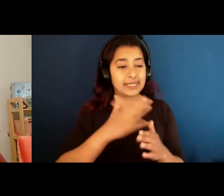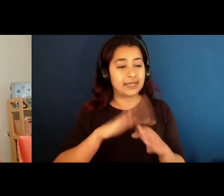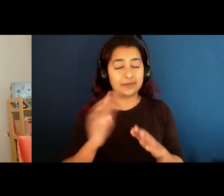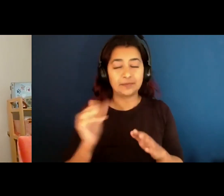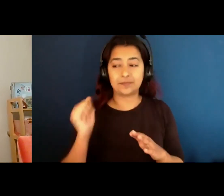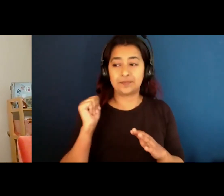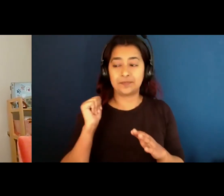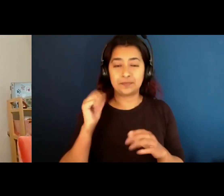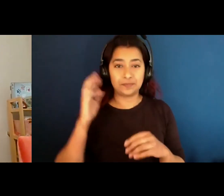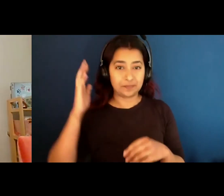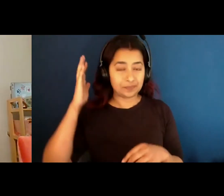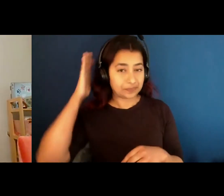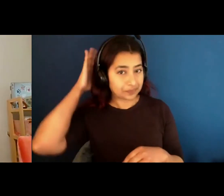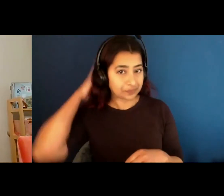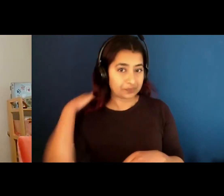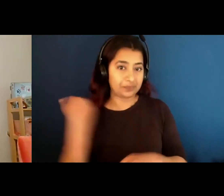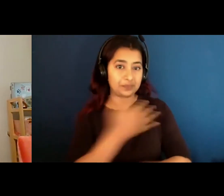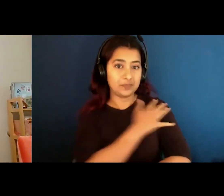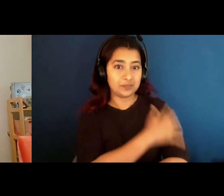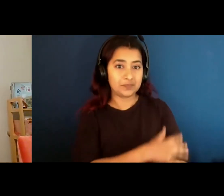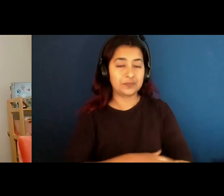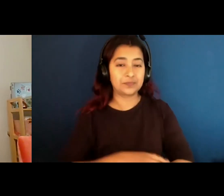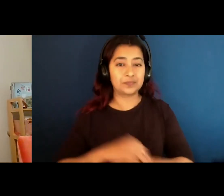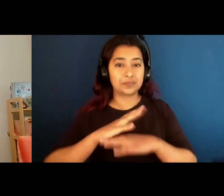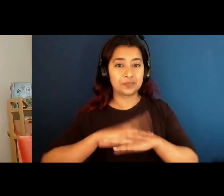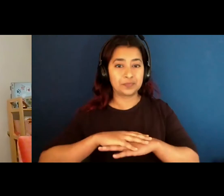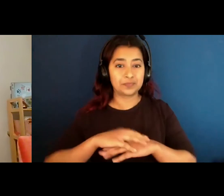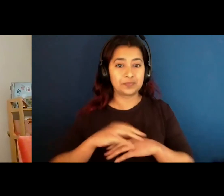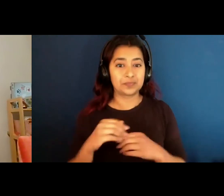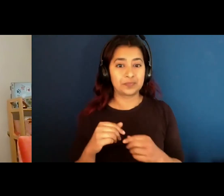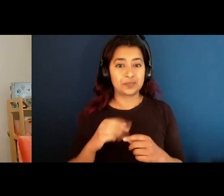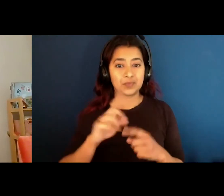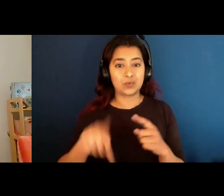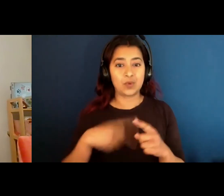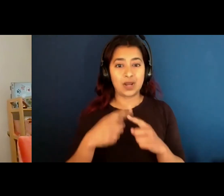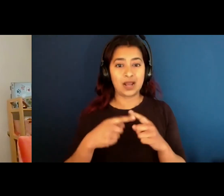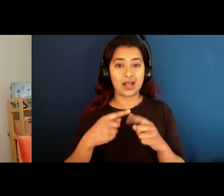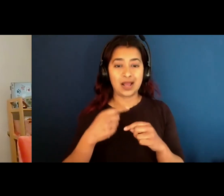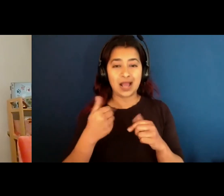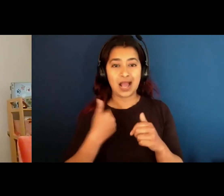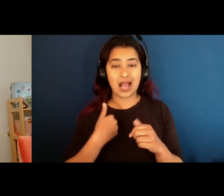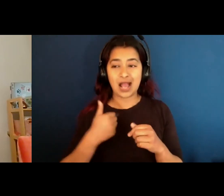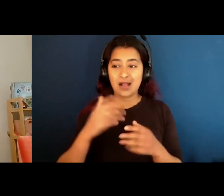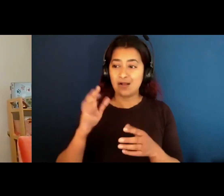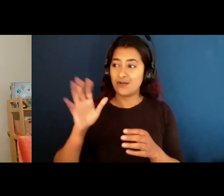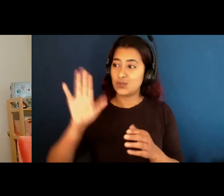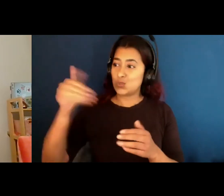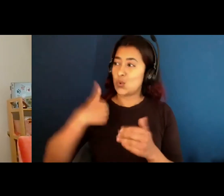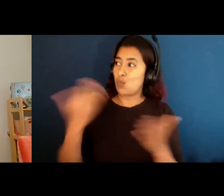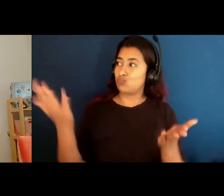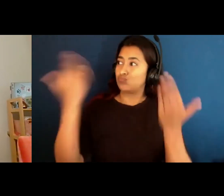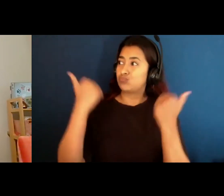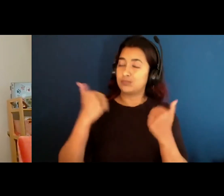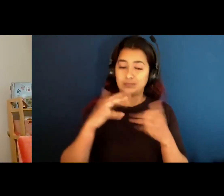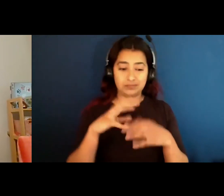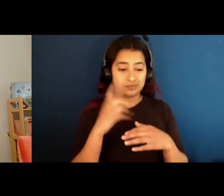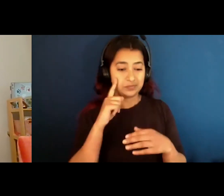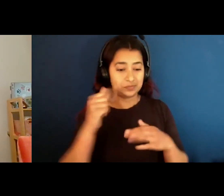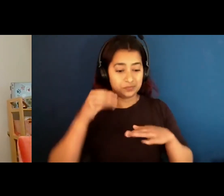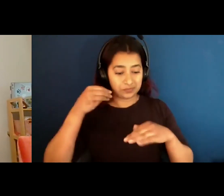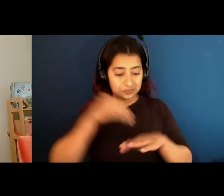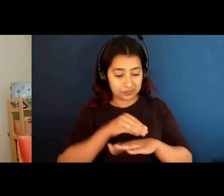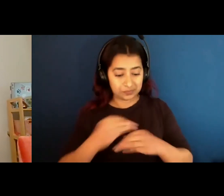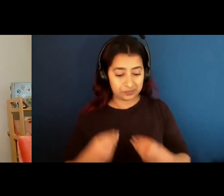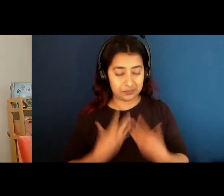neck, arms, and wrist when I conjure the souls of these digits to practice. My pinky gives me the